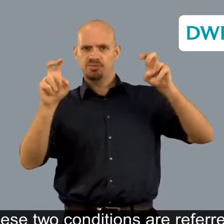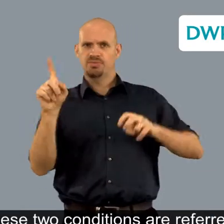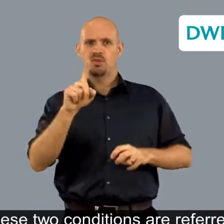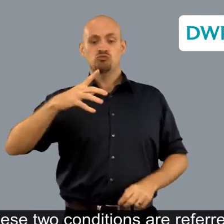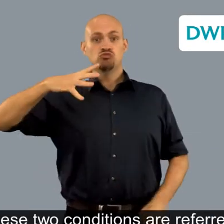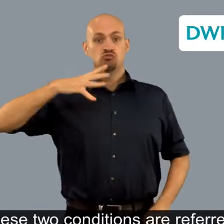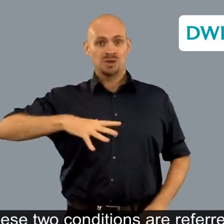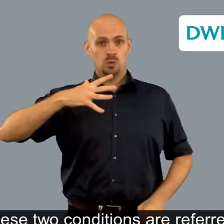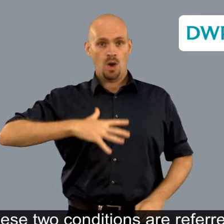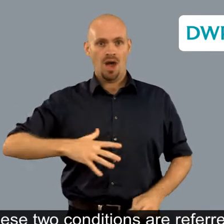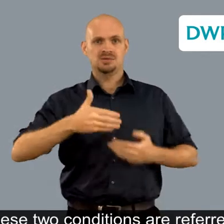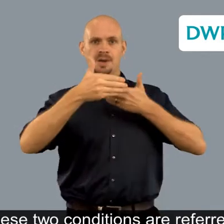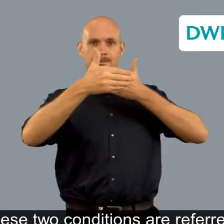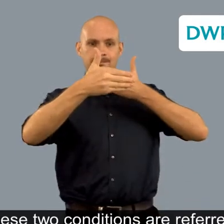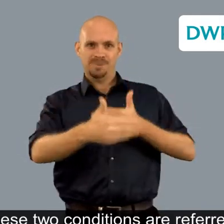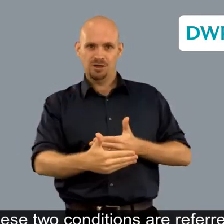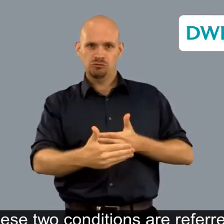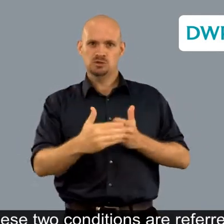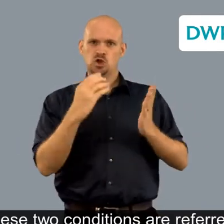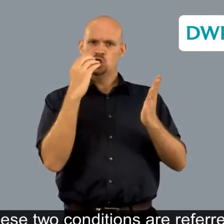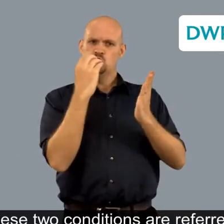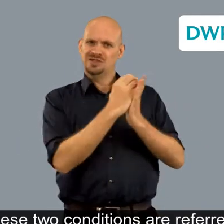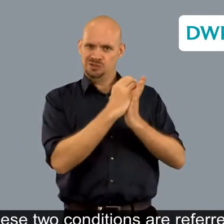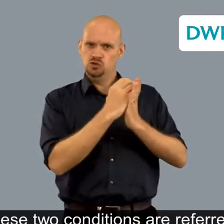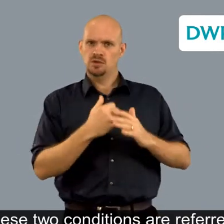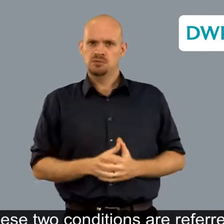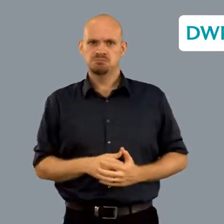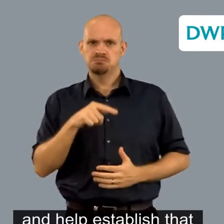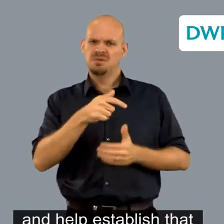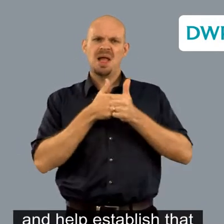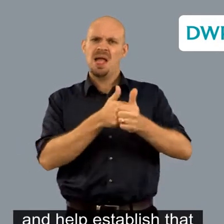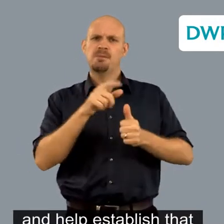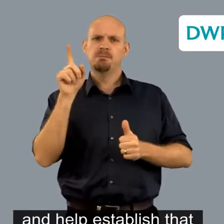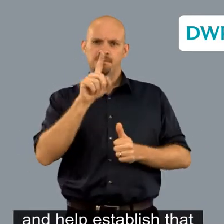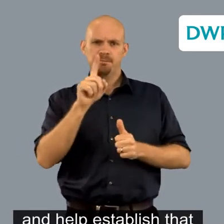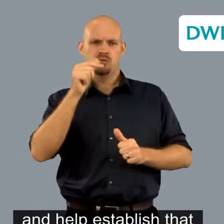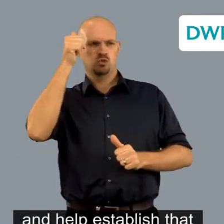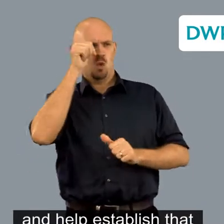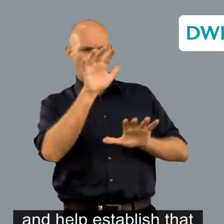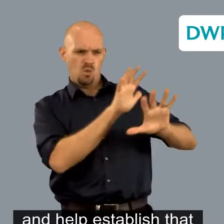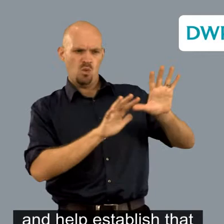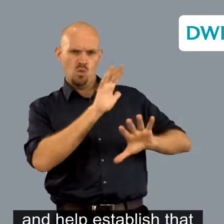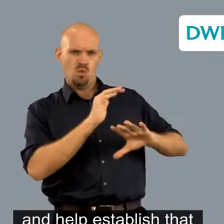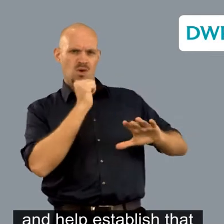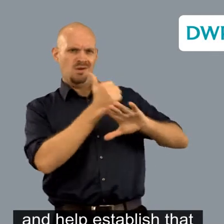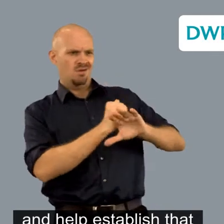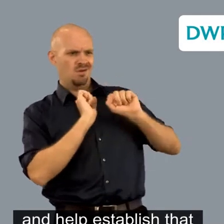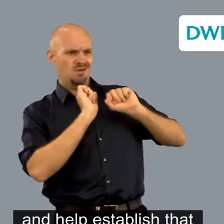conditions are referred to as the required period condition and help establish that the